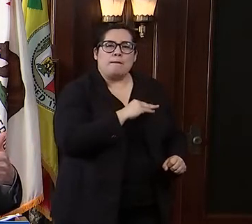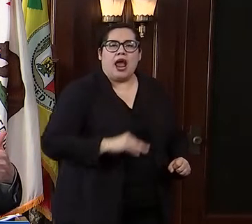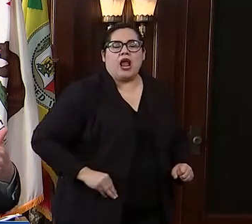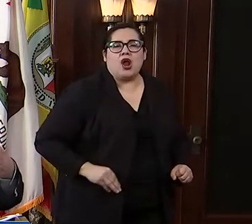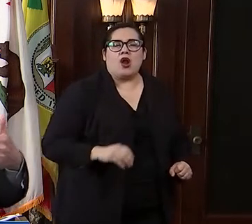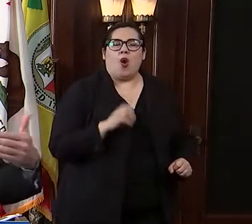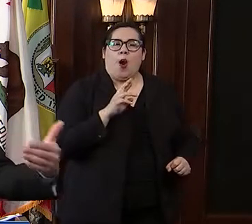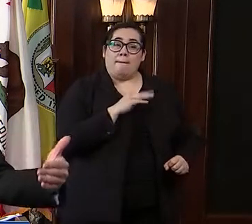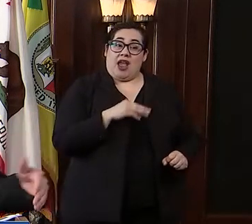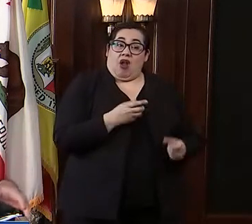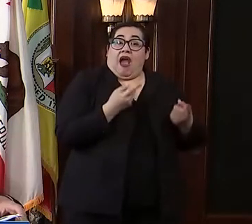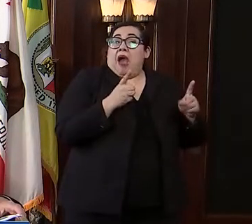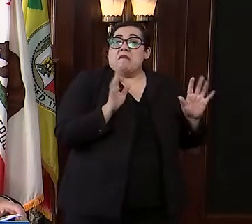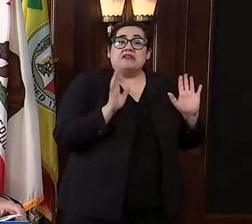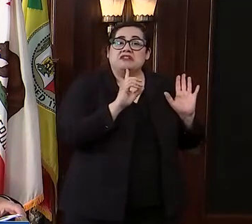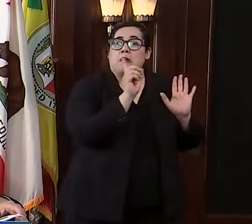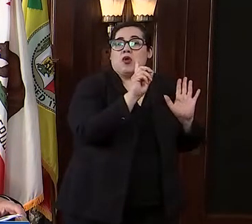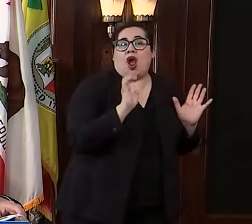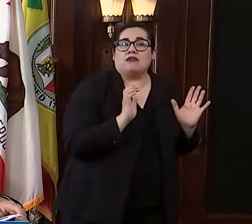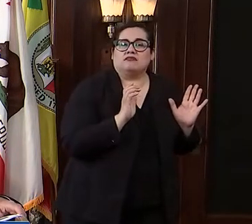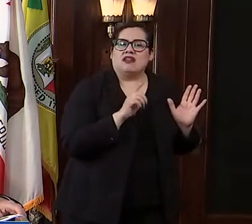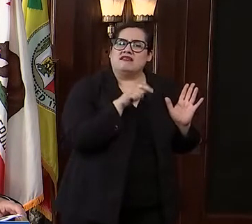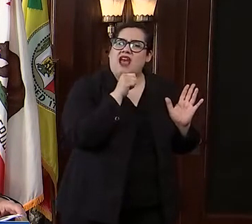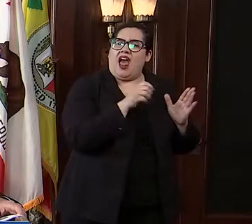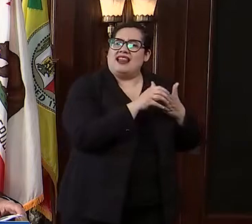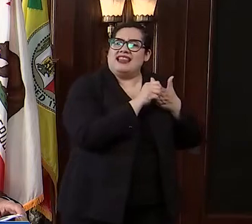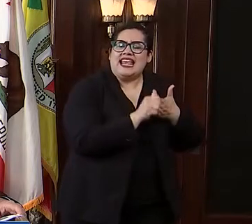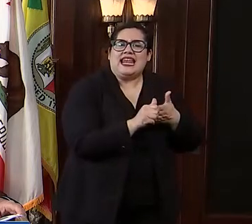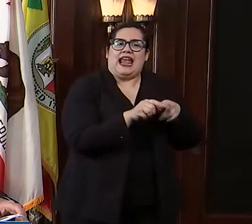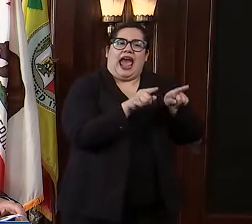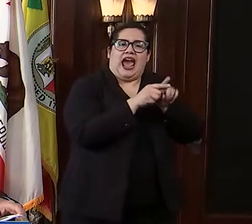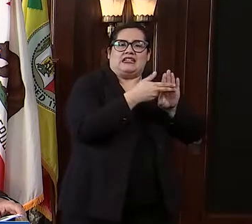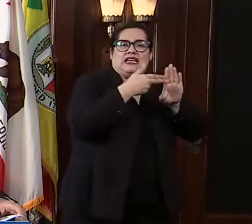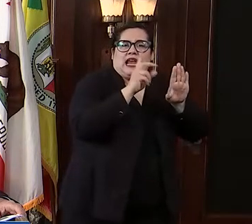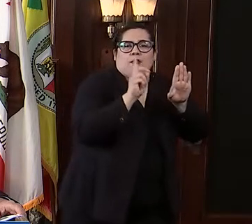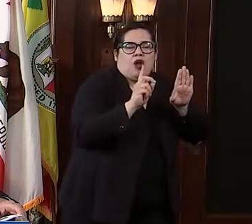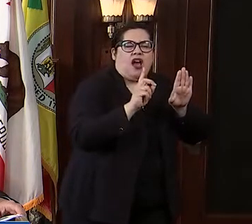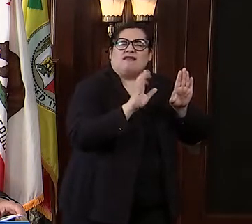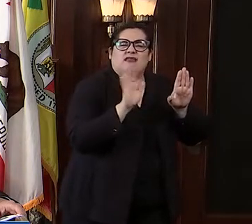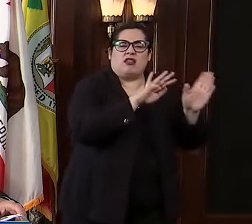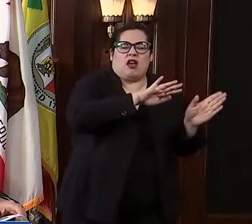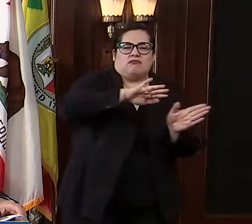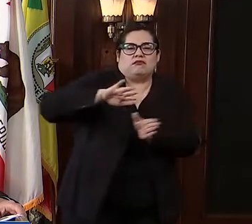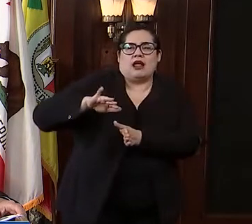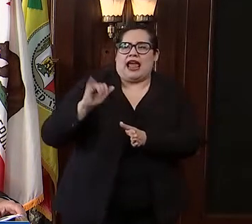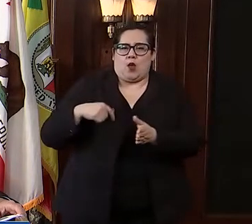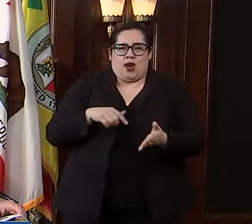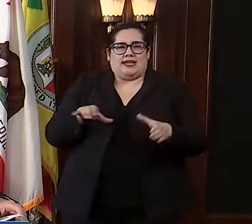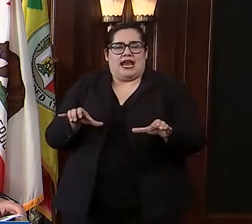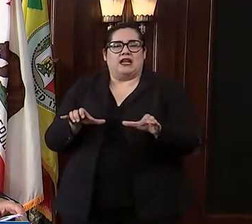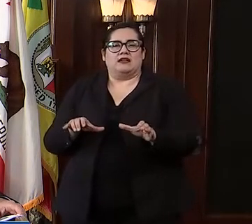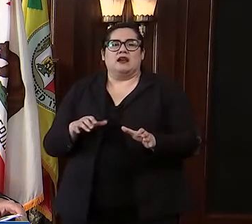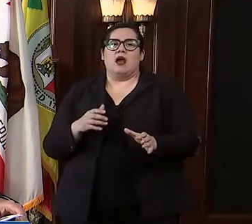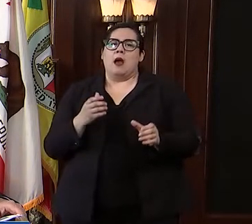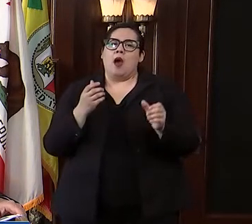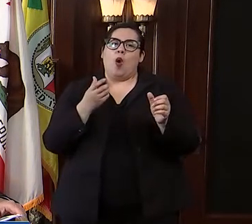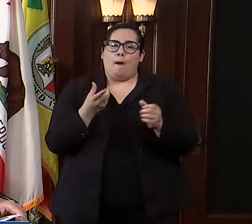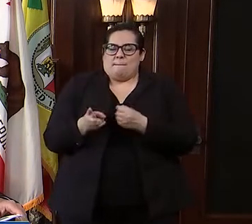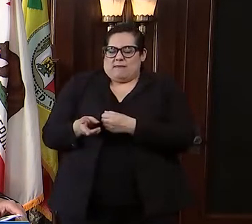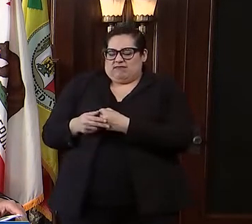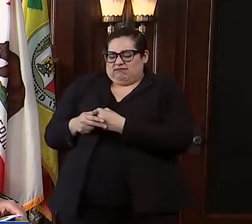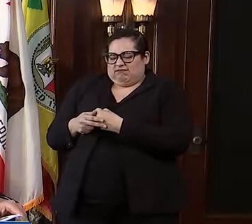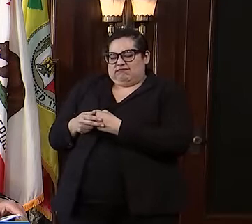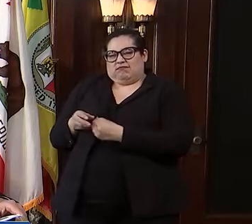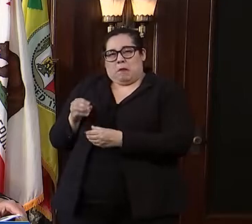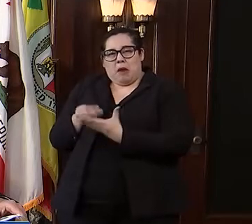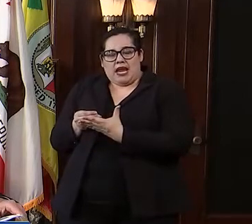mayors or mayors who happen to be Democrats who aren't leading as Democrats, but who have put away, like we did in Los Angeles, record amounts of money